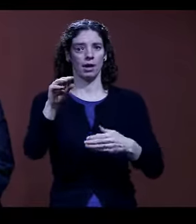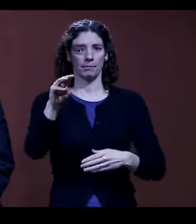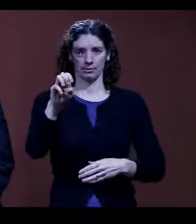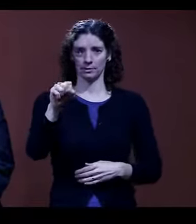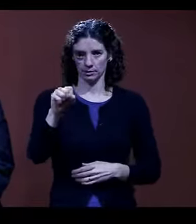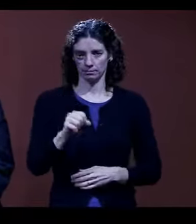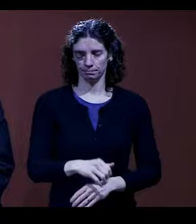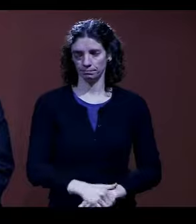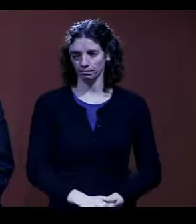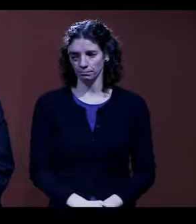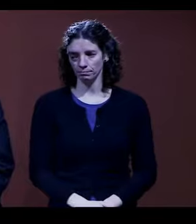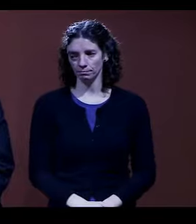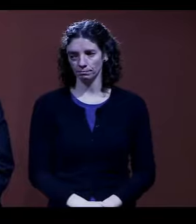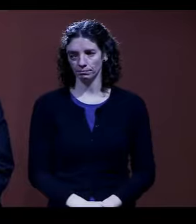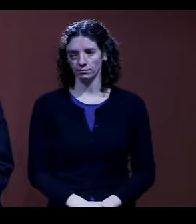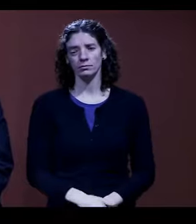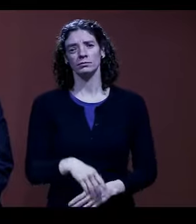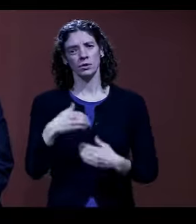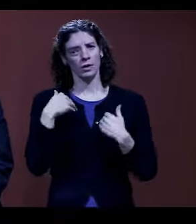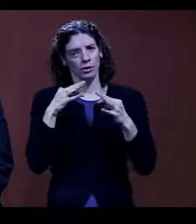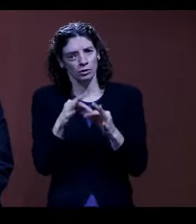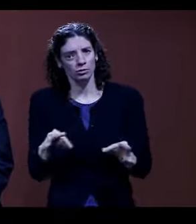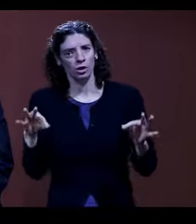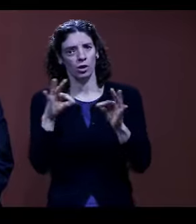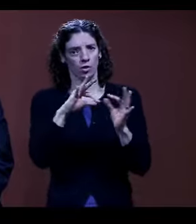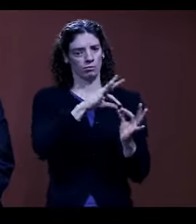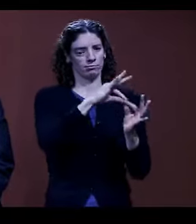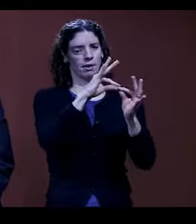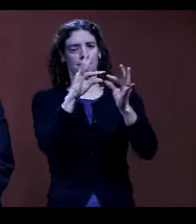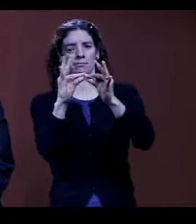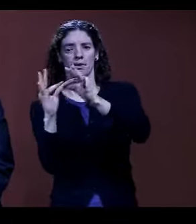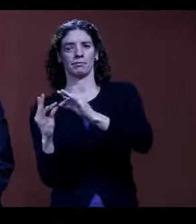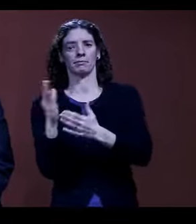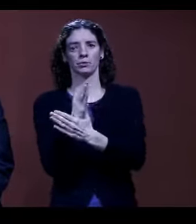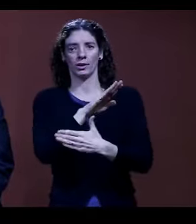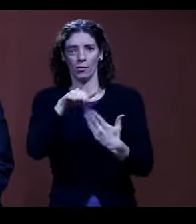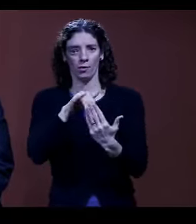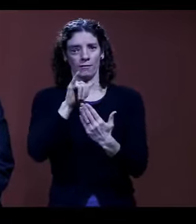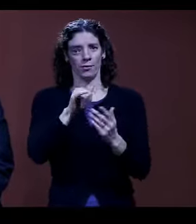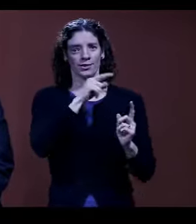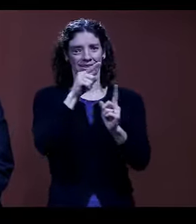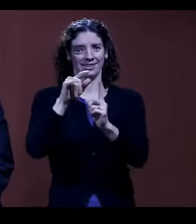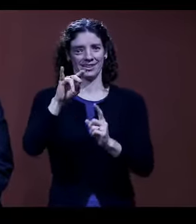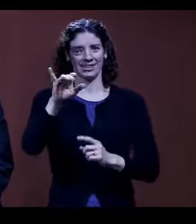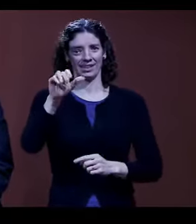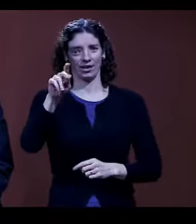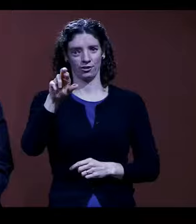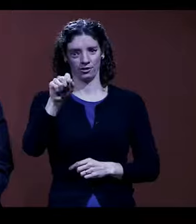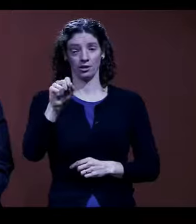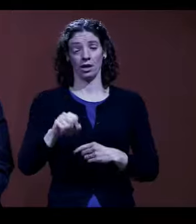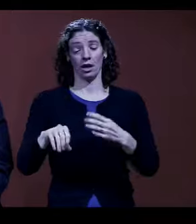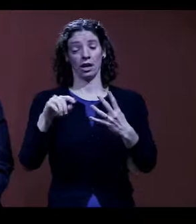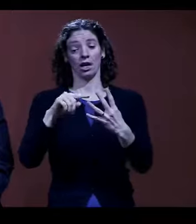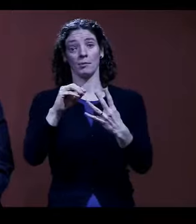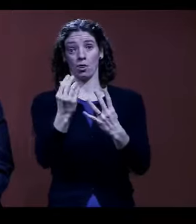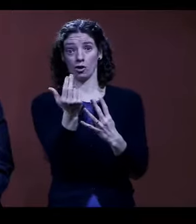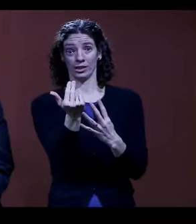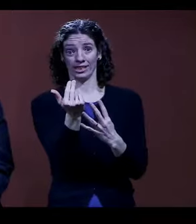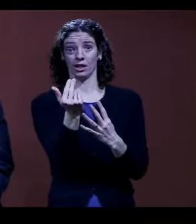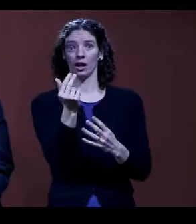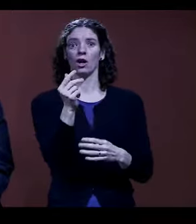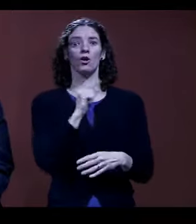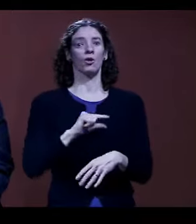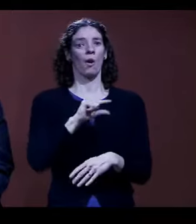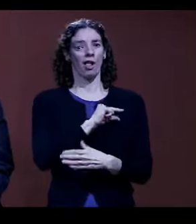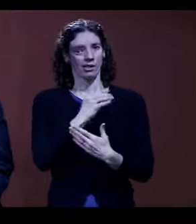There's a critical relationship between all of these indicators. So the quality IEPs, indicator 13, is really what happens